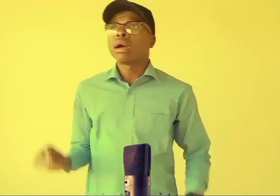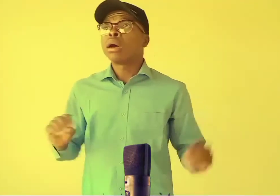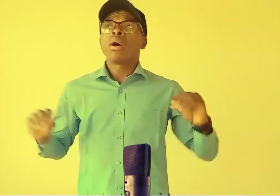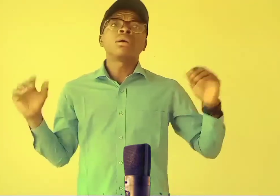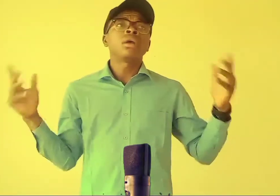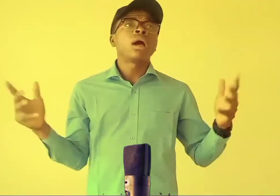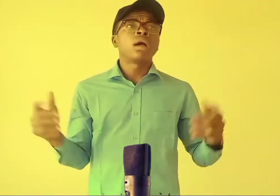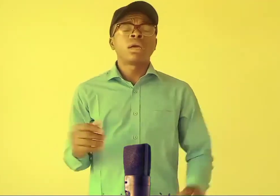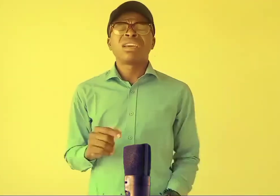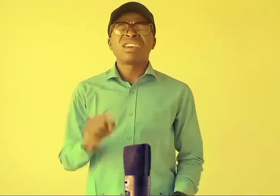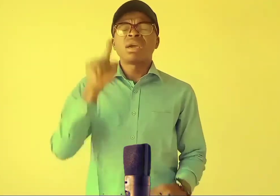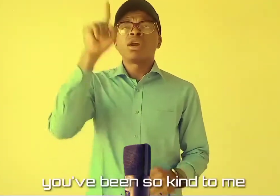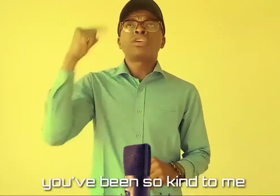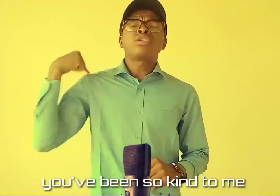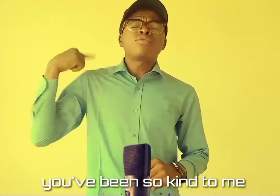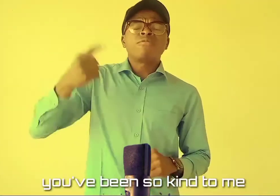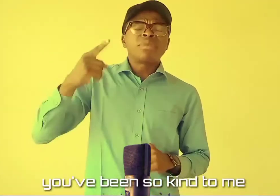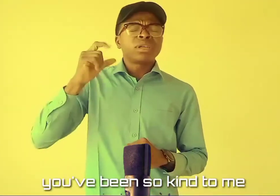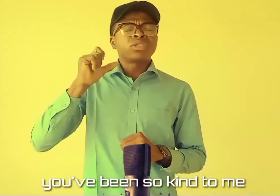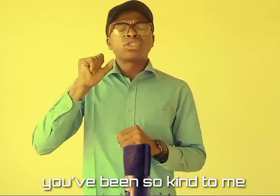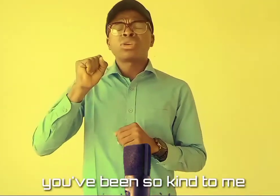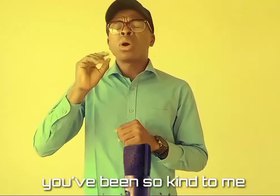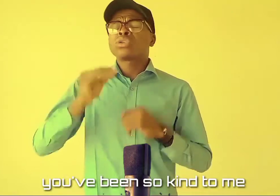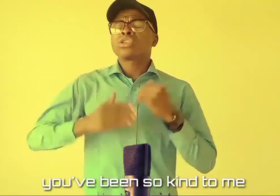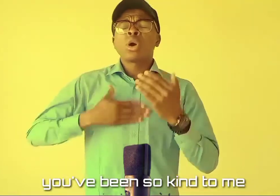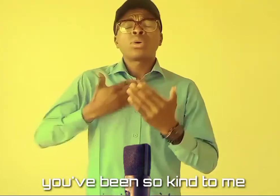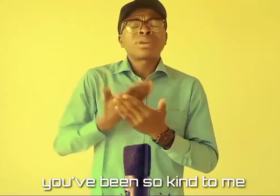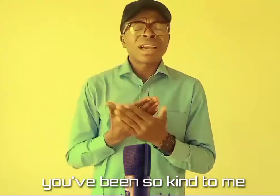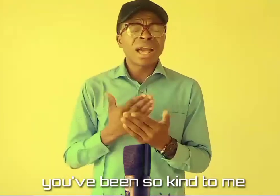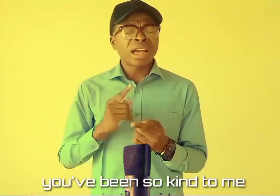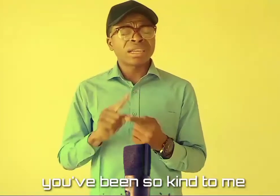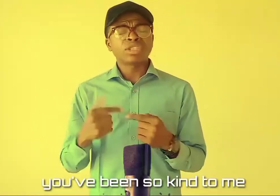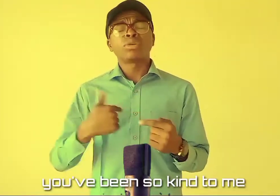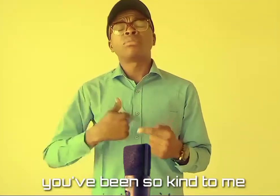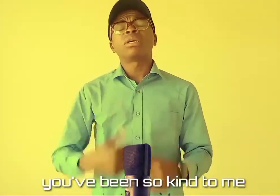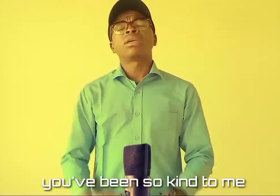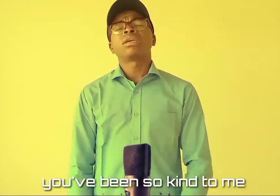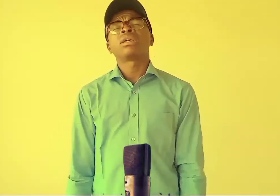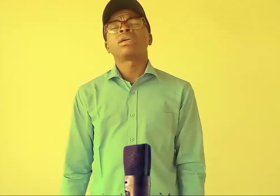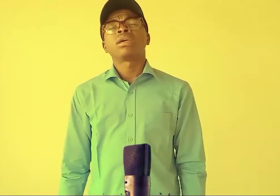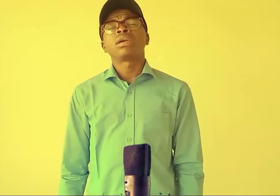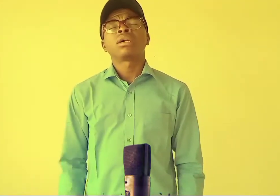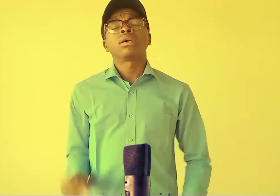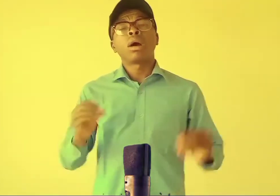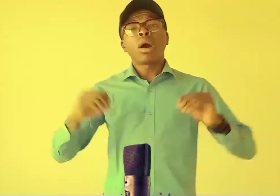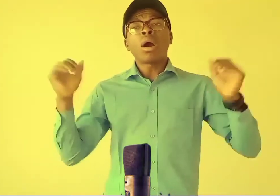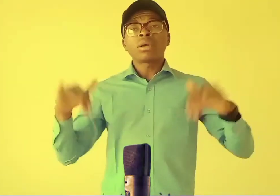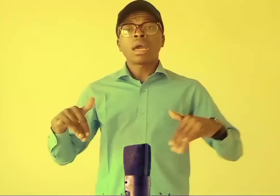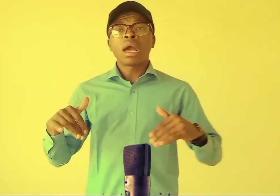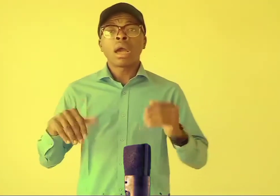Yeah, yeah. You've been so, so kind to me. Oh yeah.